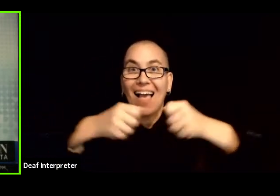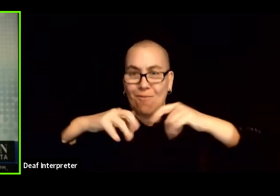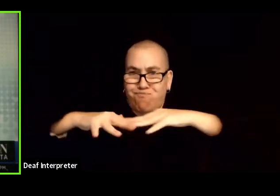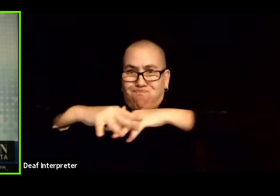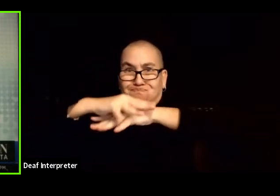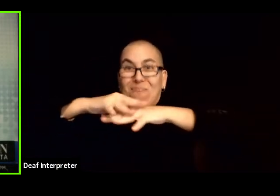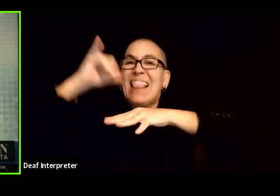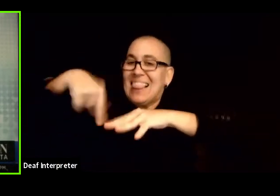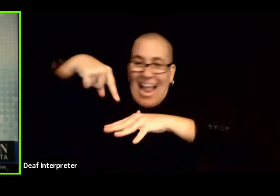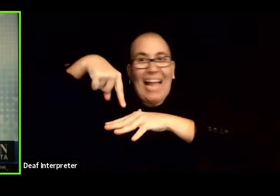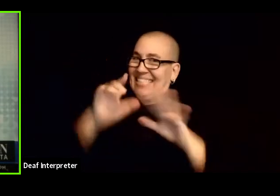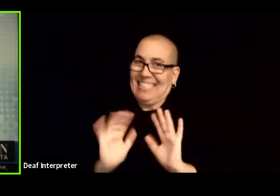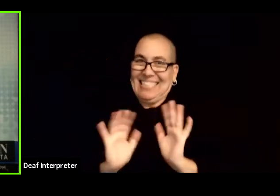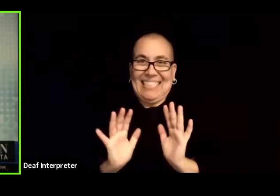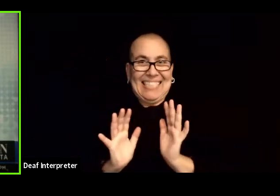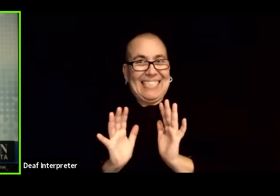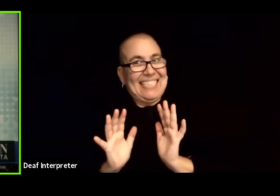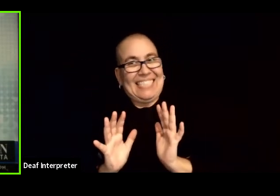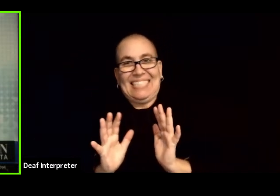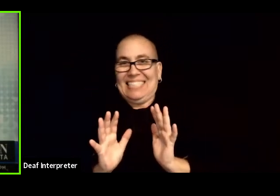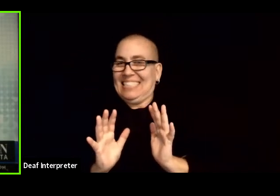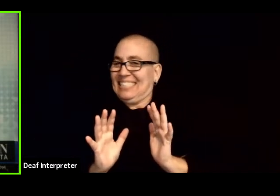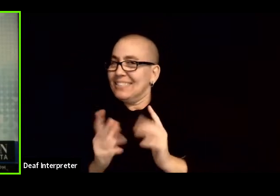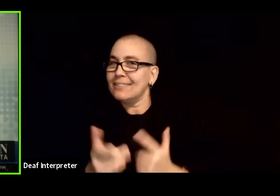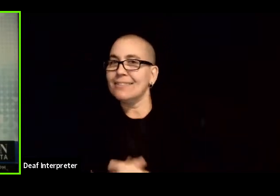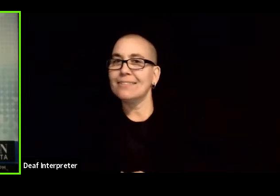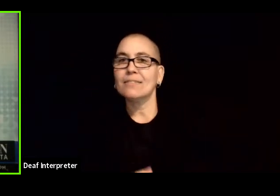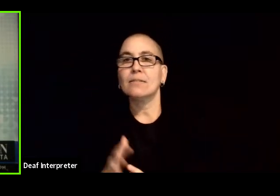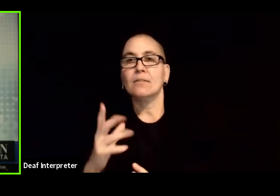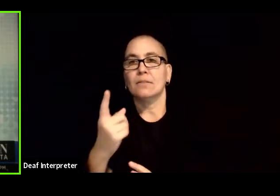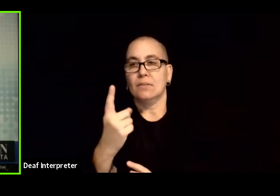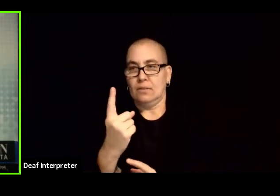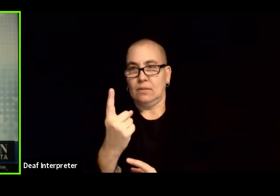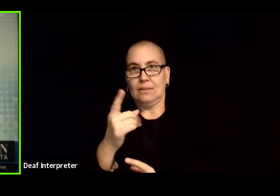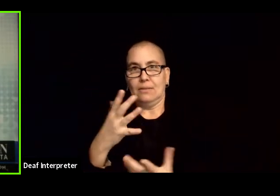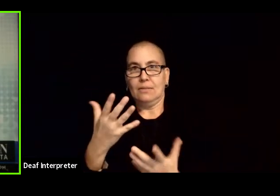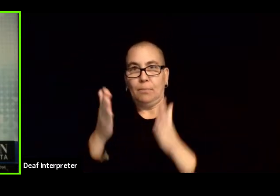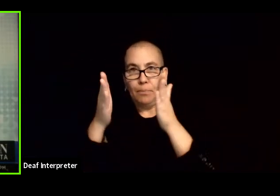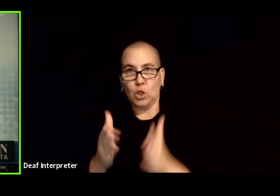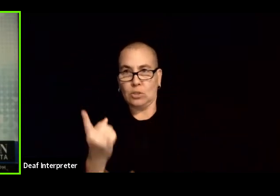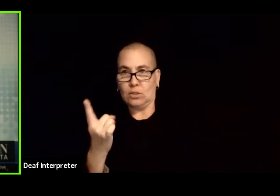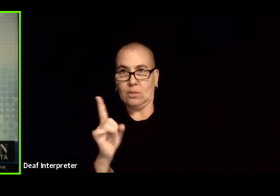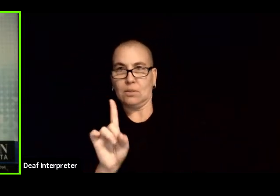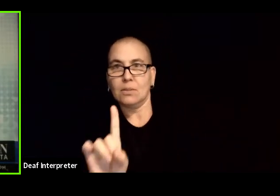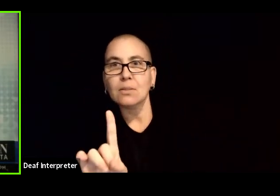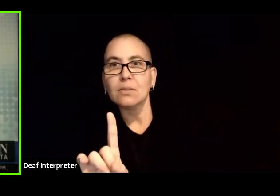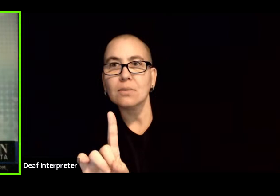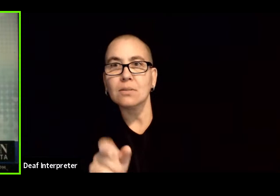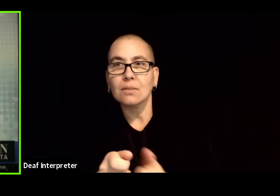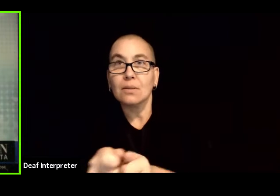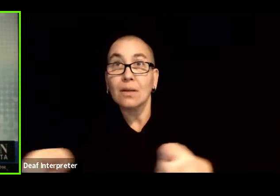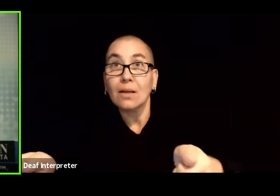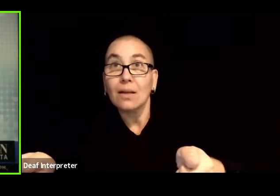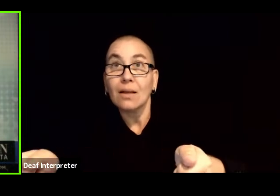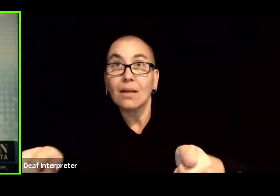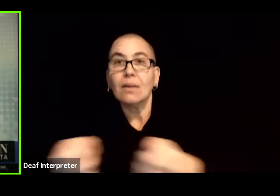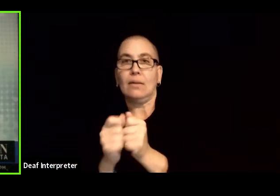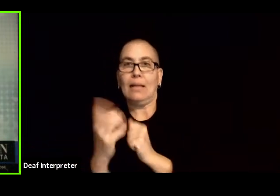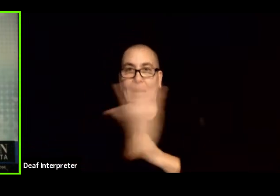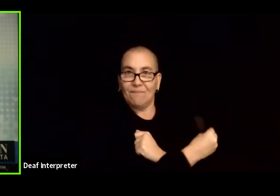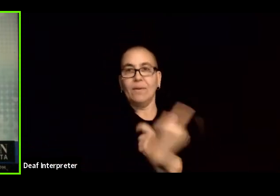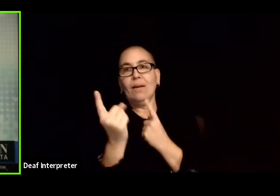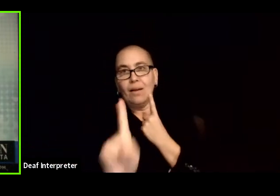be very short, I think that the concern is the multiple encounters and the fact that you're